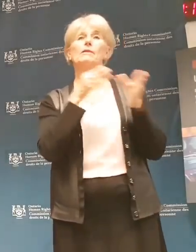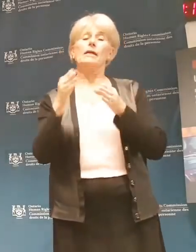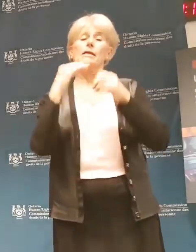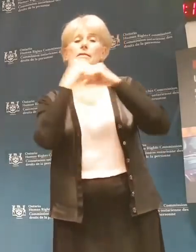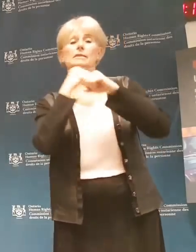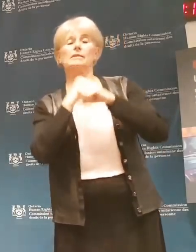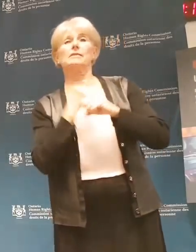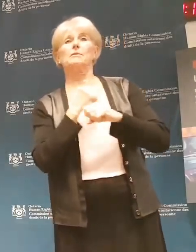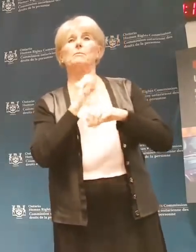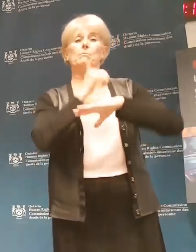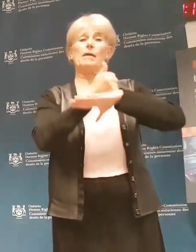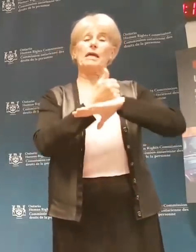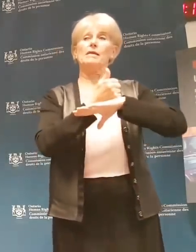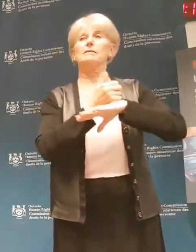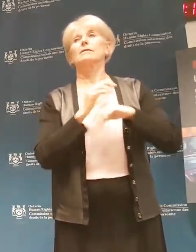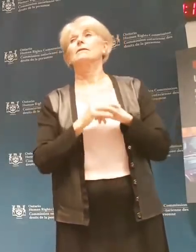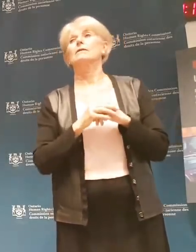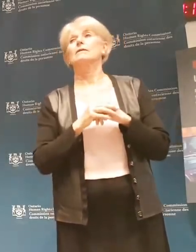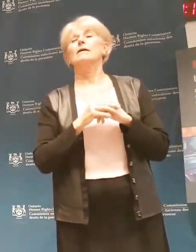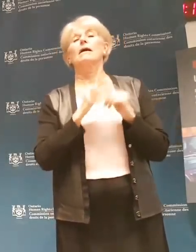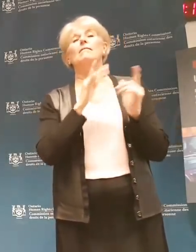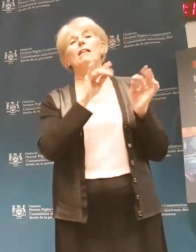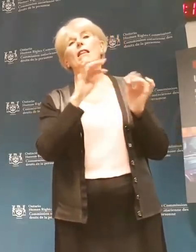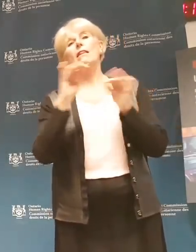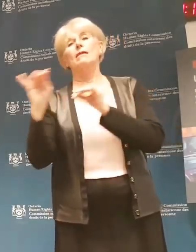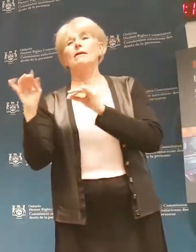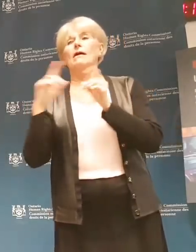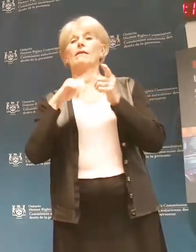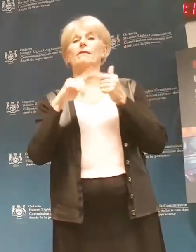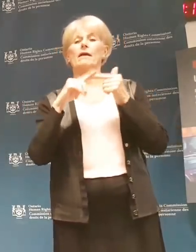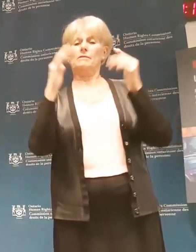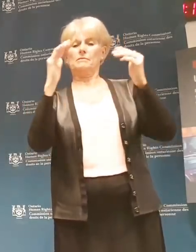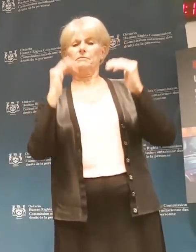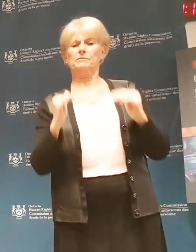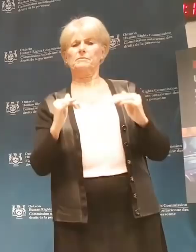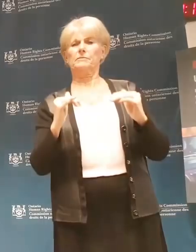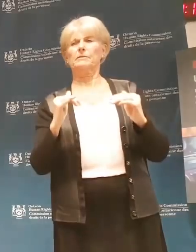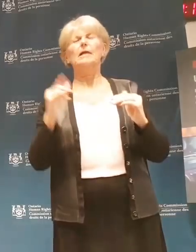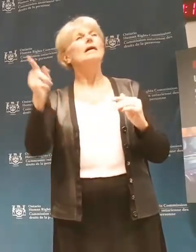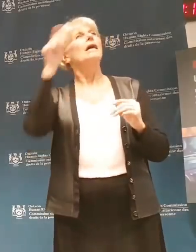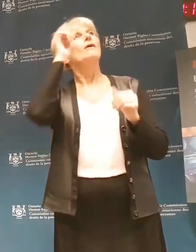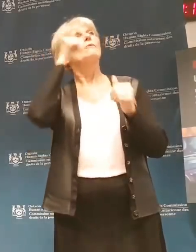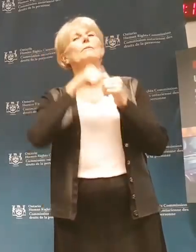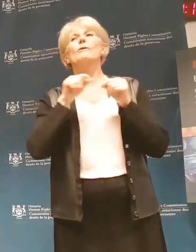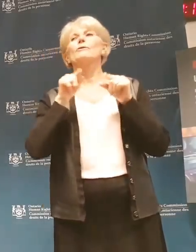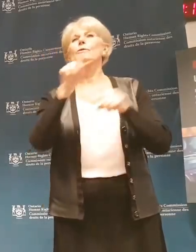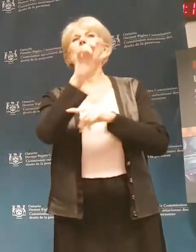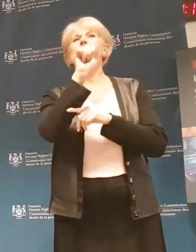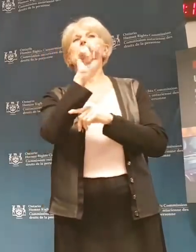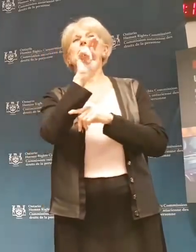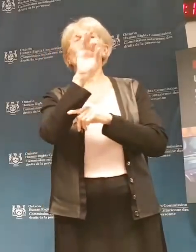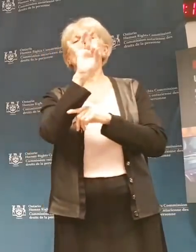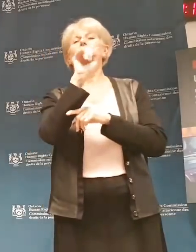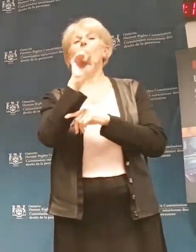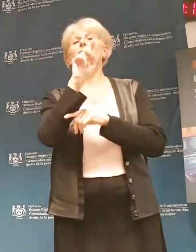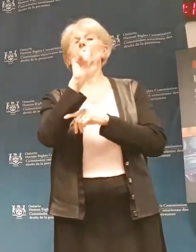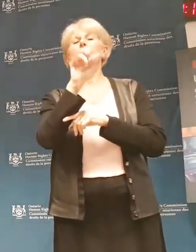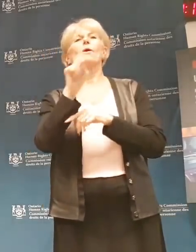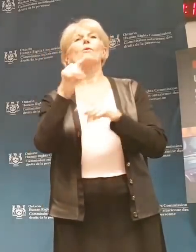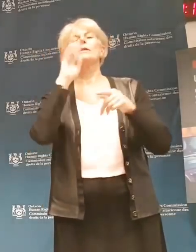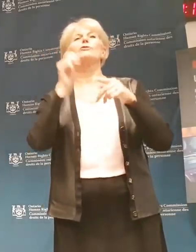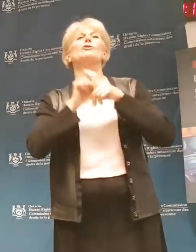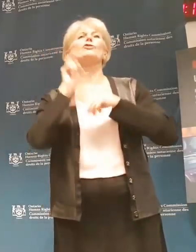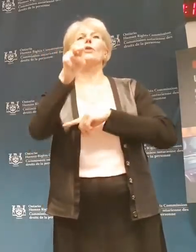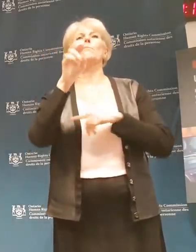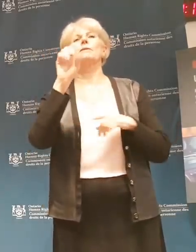of this report, and then they go on to talk about that. And then later, and I remember during Fantino's time, they just said junk science, so it's